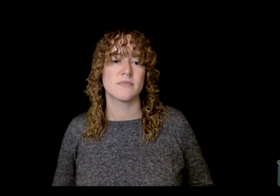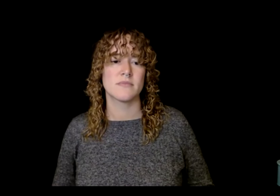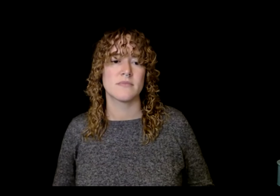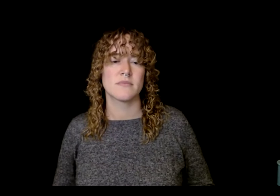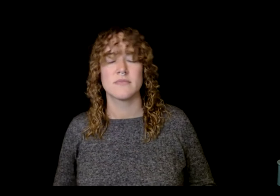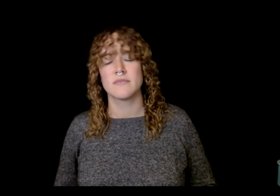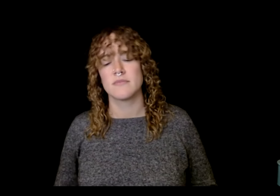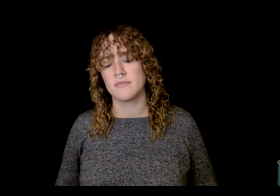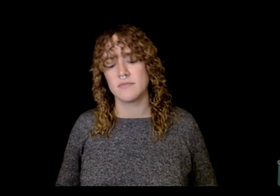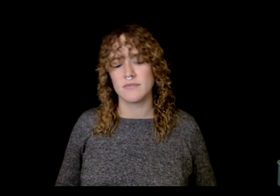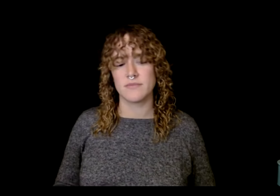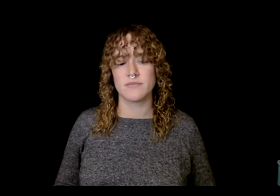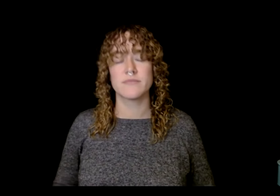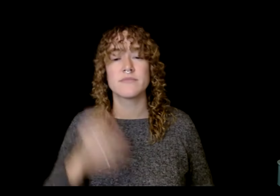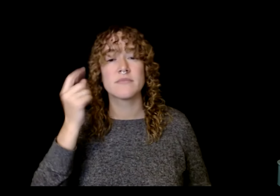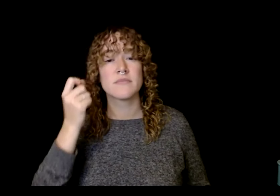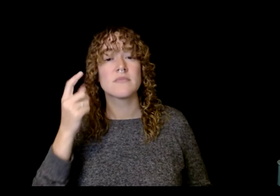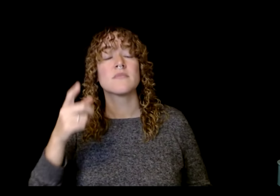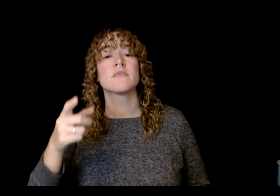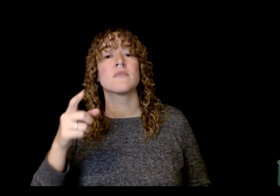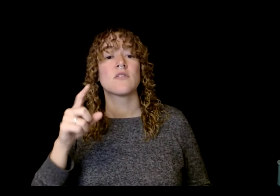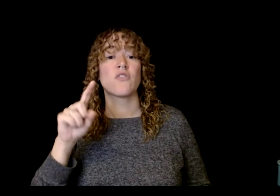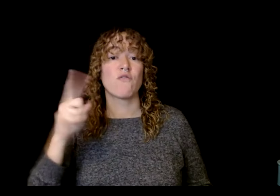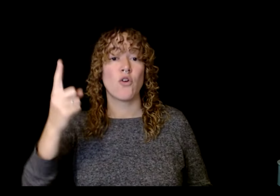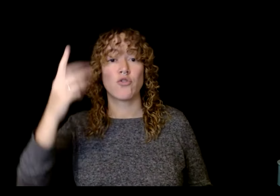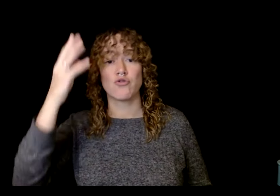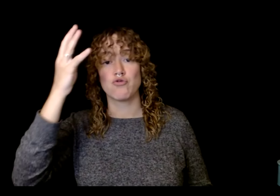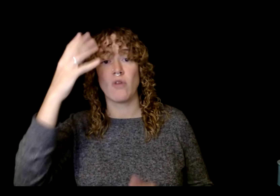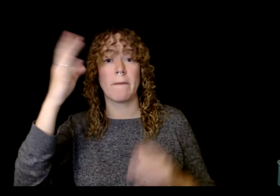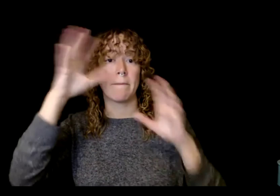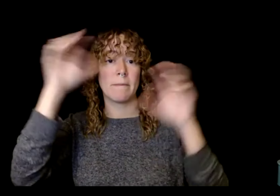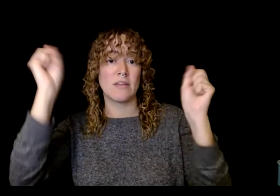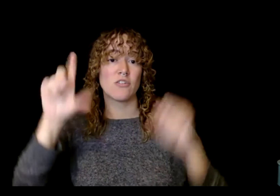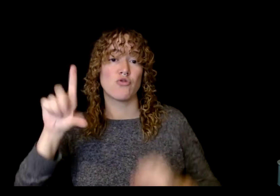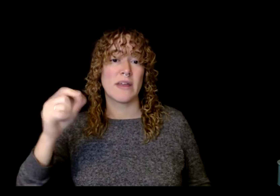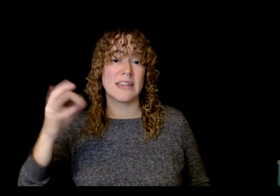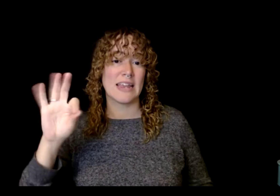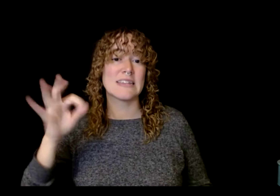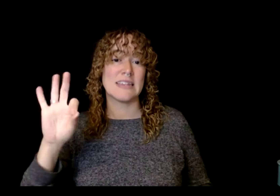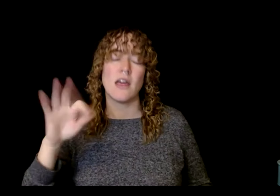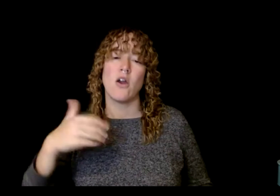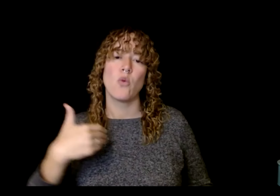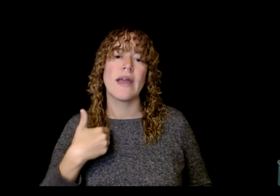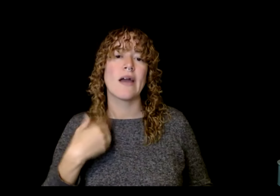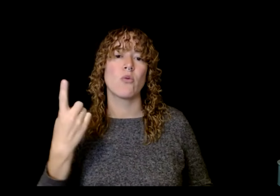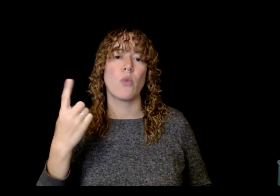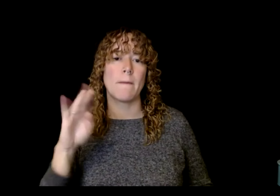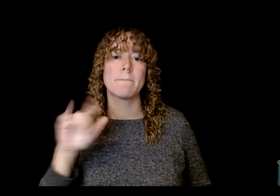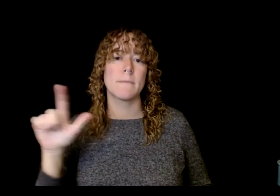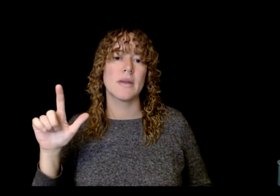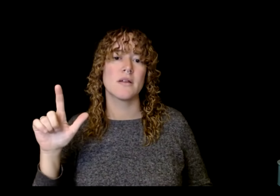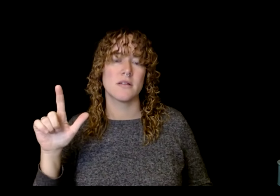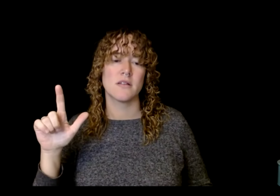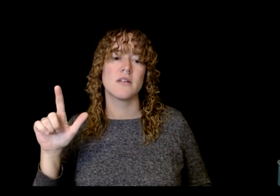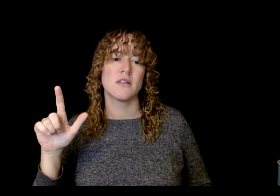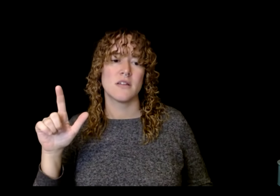aware, we had a bill during the first Trump administration in 2019 that essentially gave a